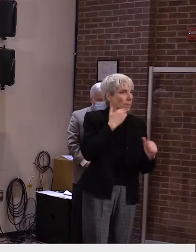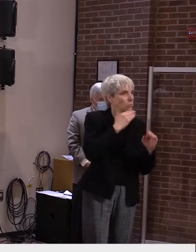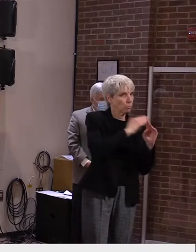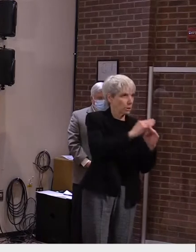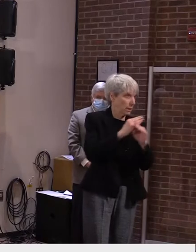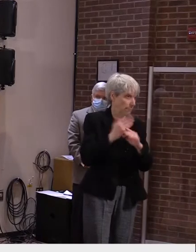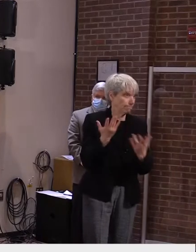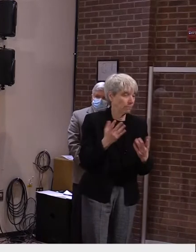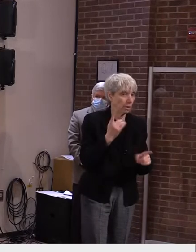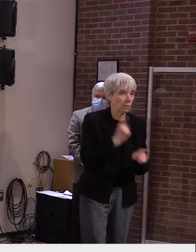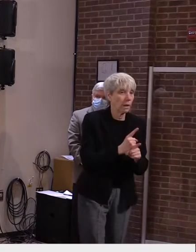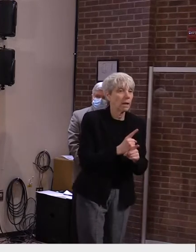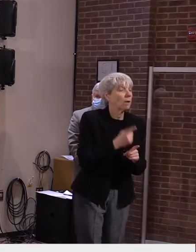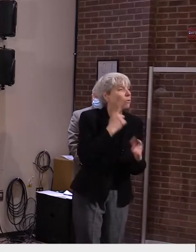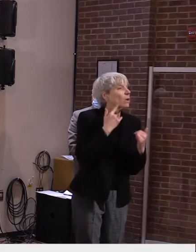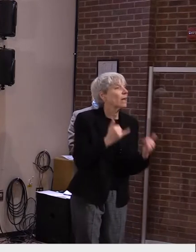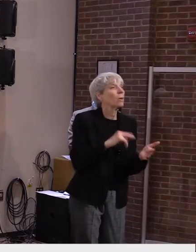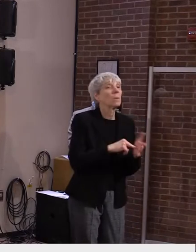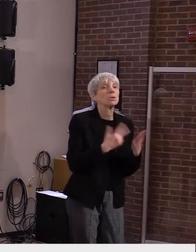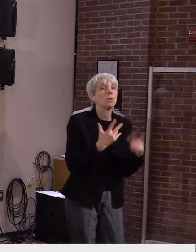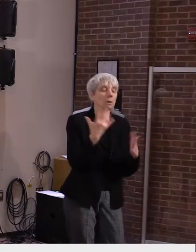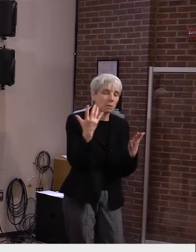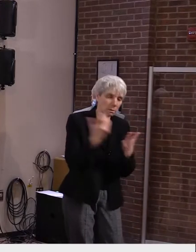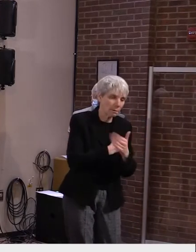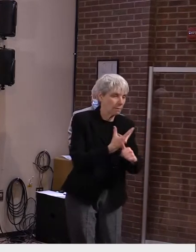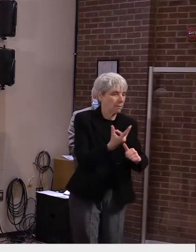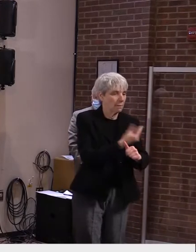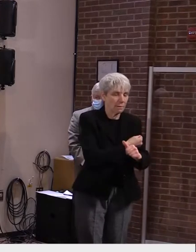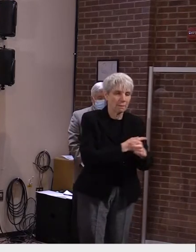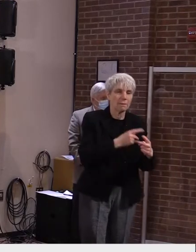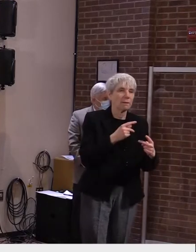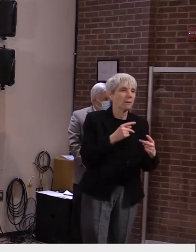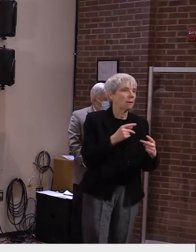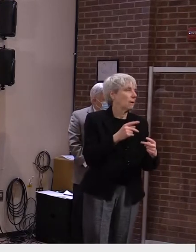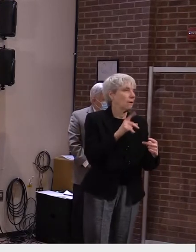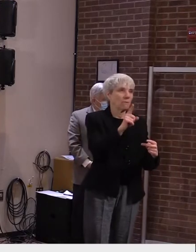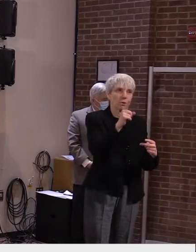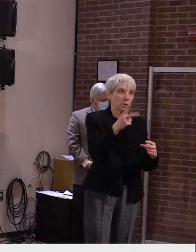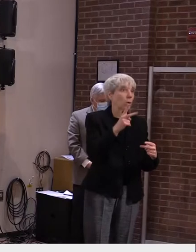And right now, today, those right things are get your booster and get vaccinated.